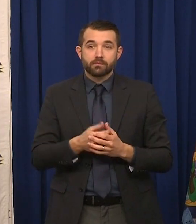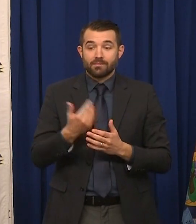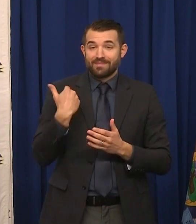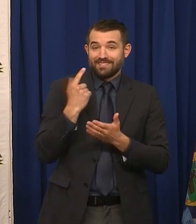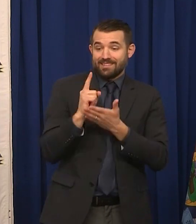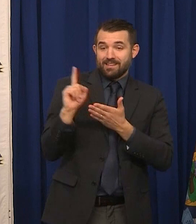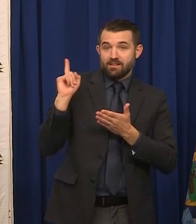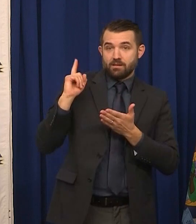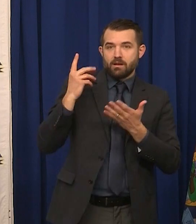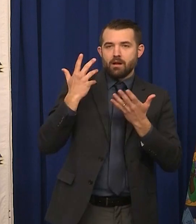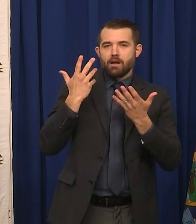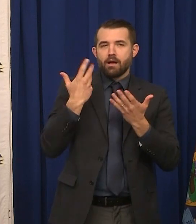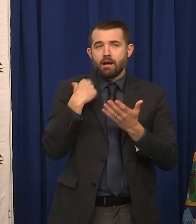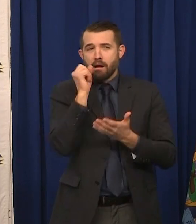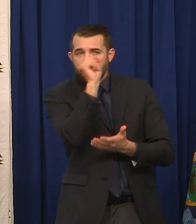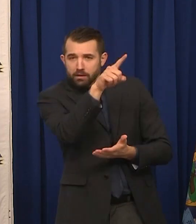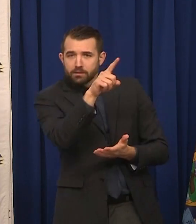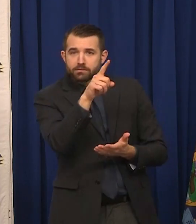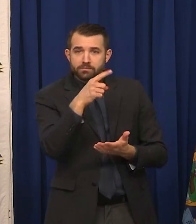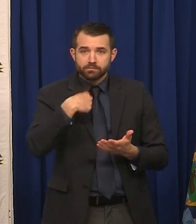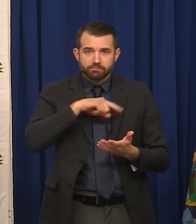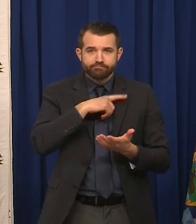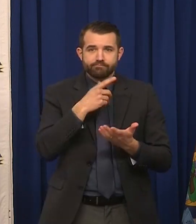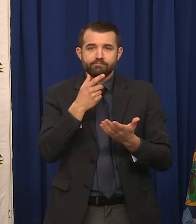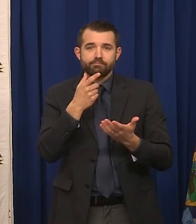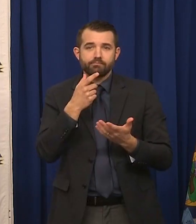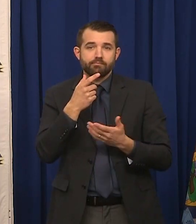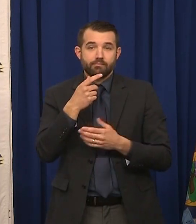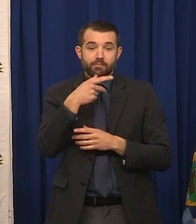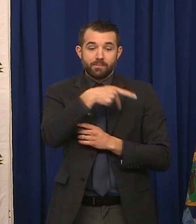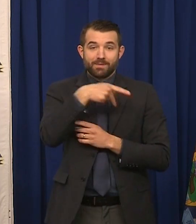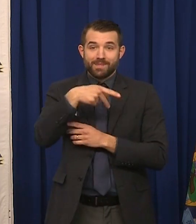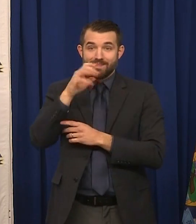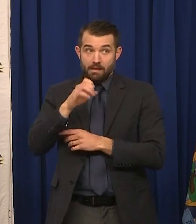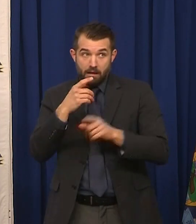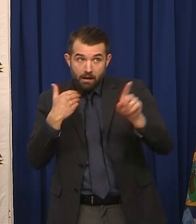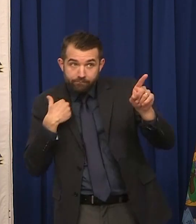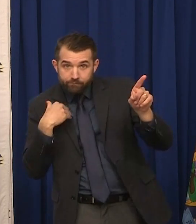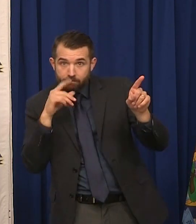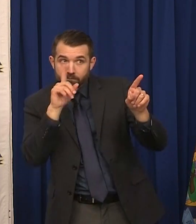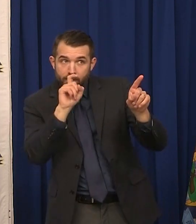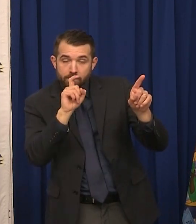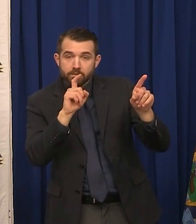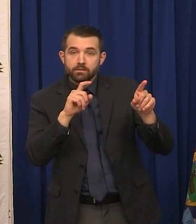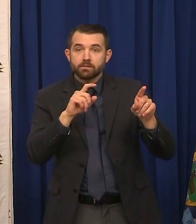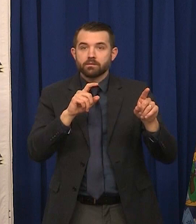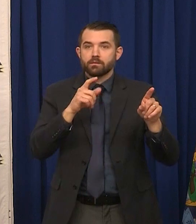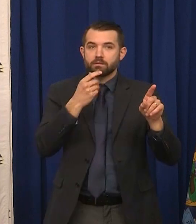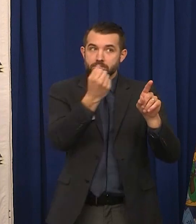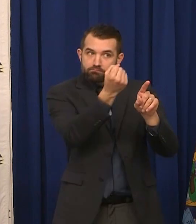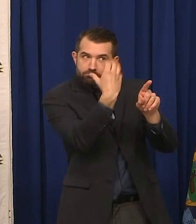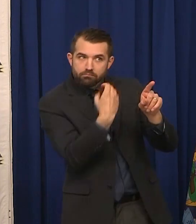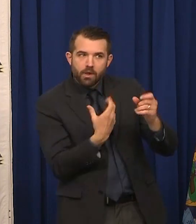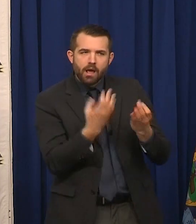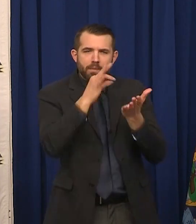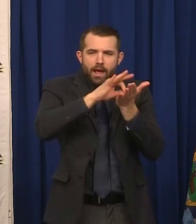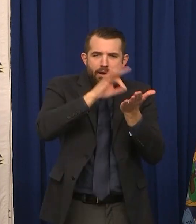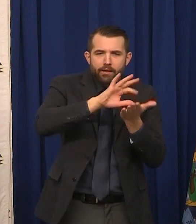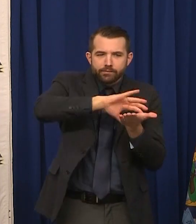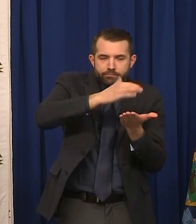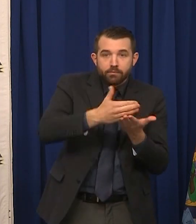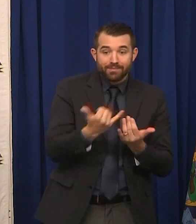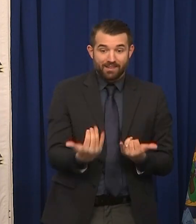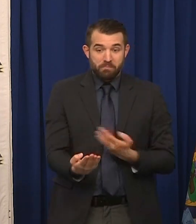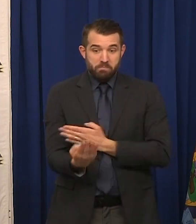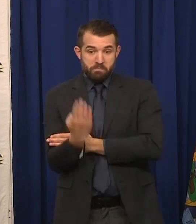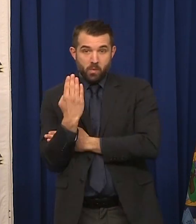for example, to report the available numbers of PPE that they had on hand. Just this morning, we added additional